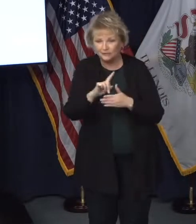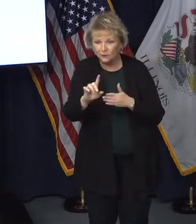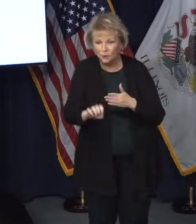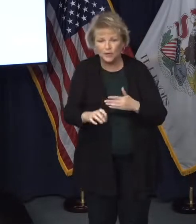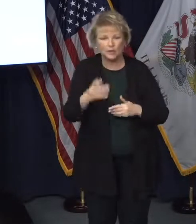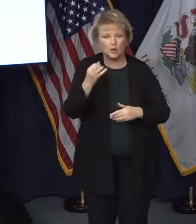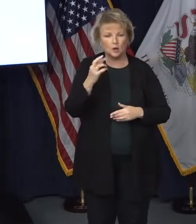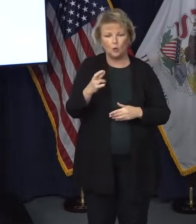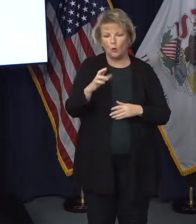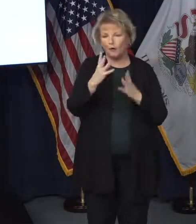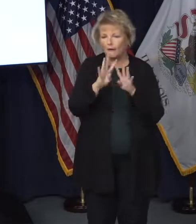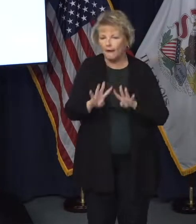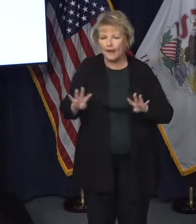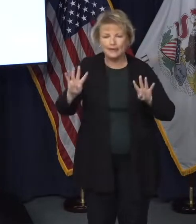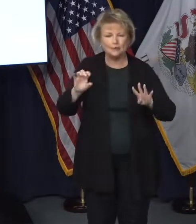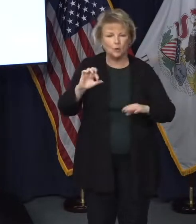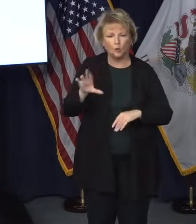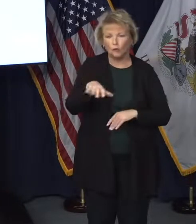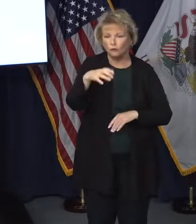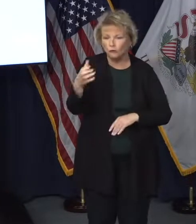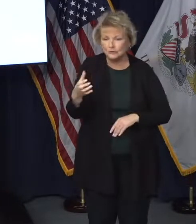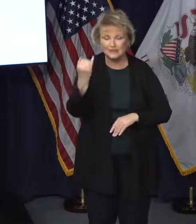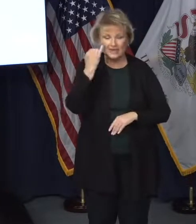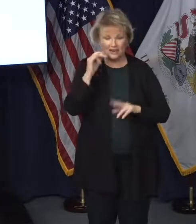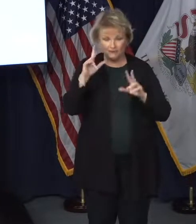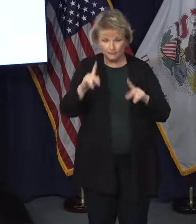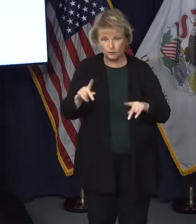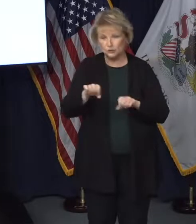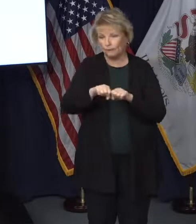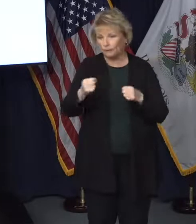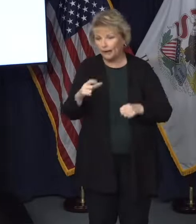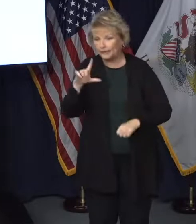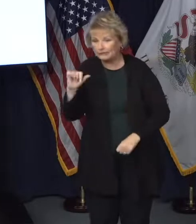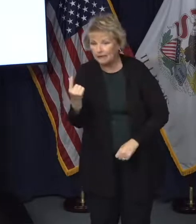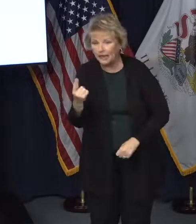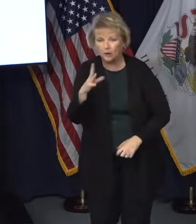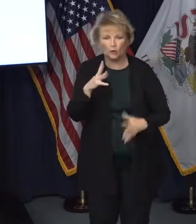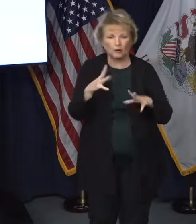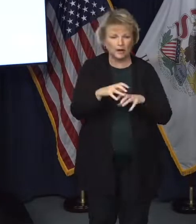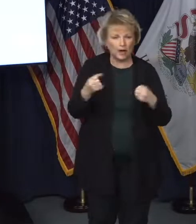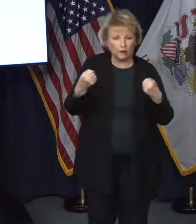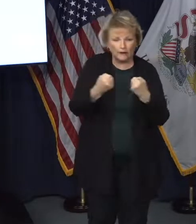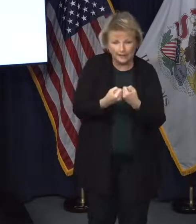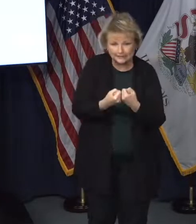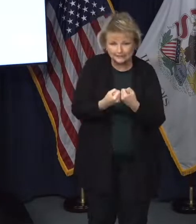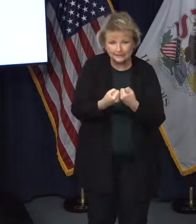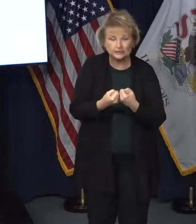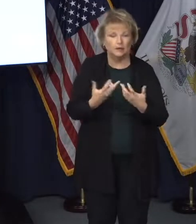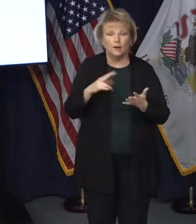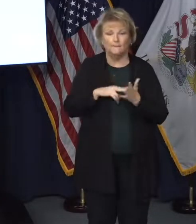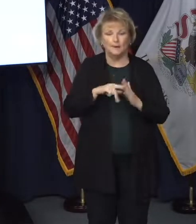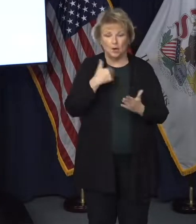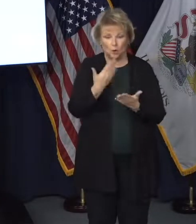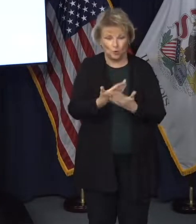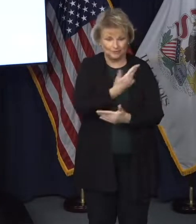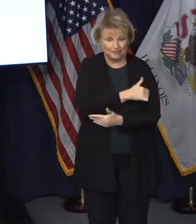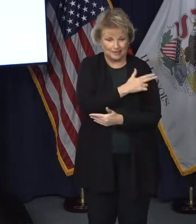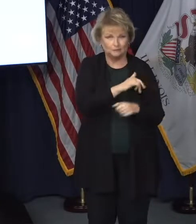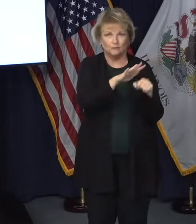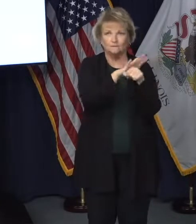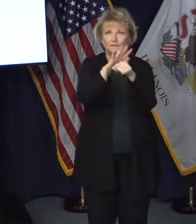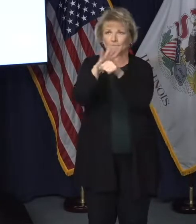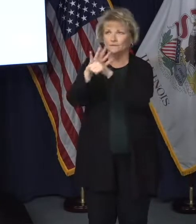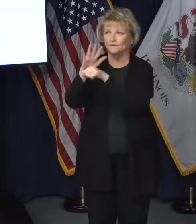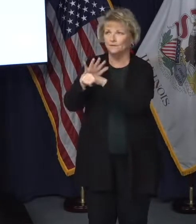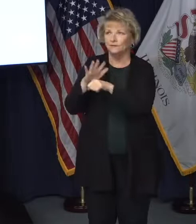over Hanukkah, over Christmas, might end up with a broken leg, might end up in a car accident, and now won't be able to get the care they need